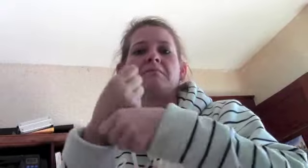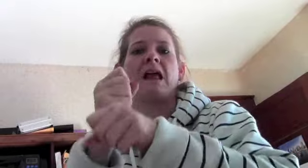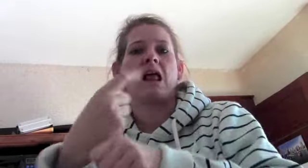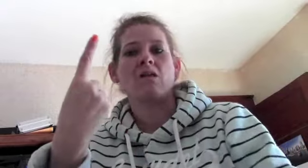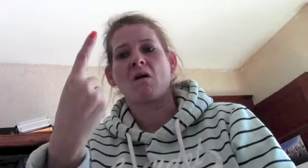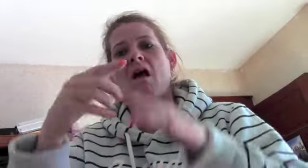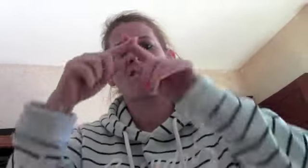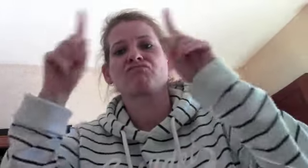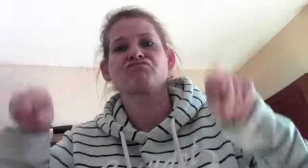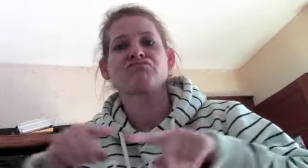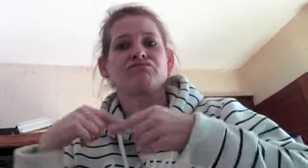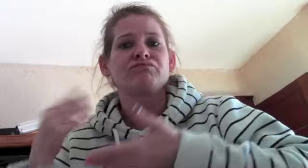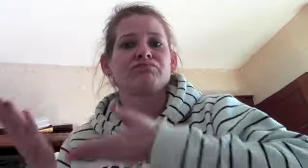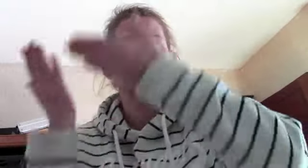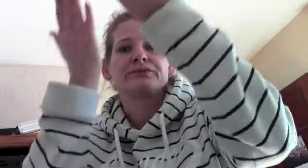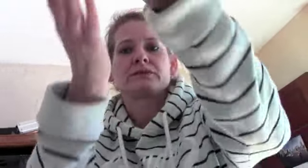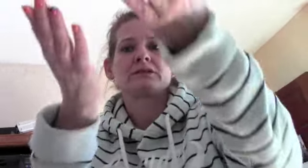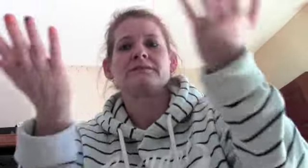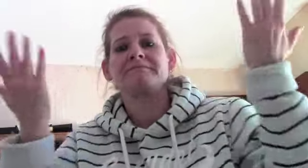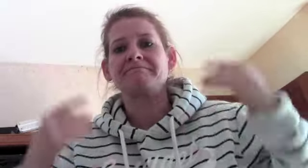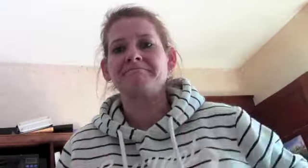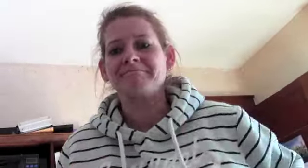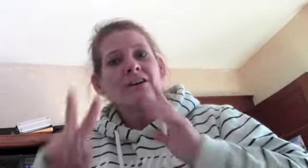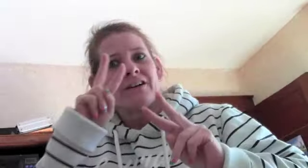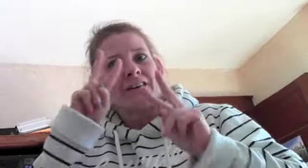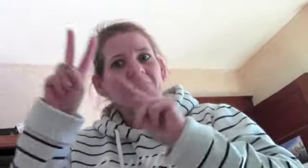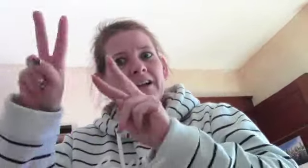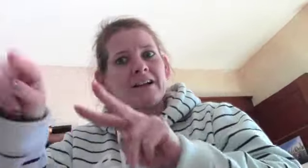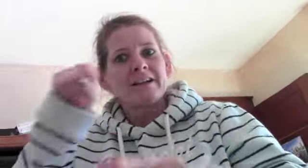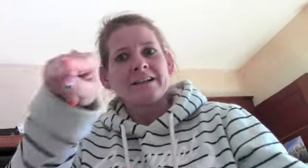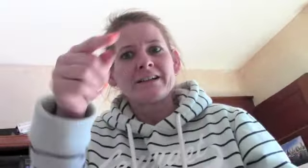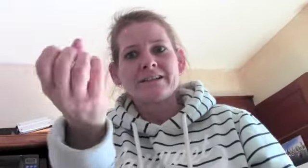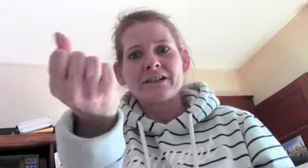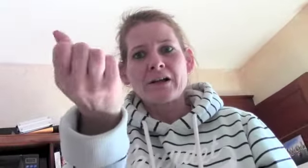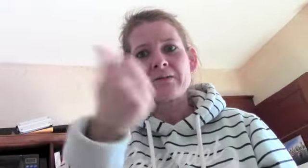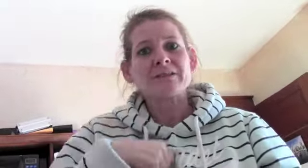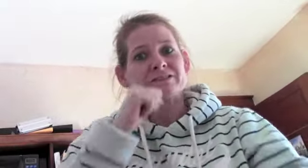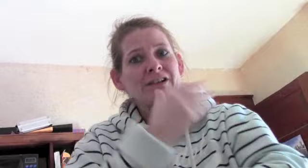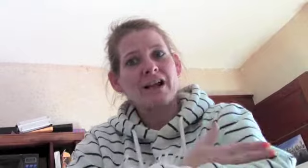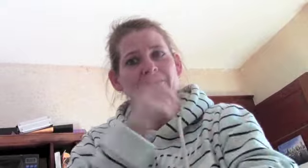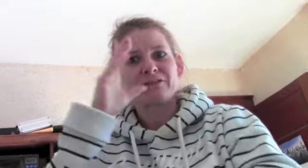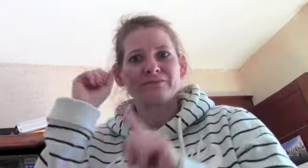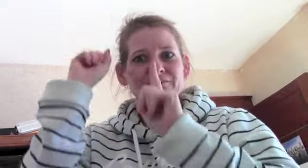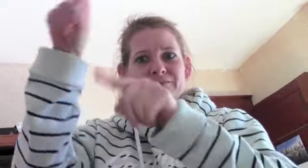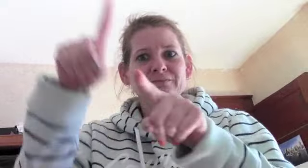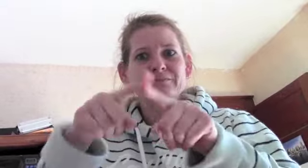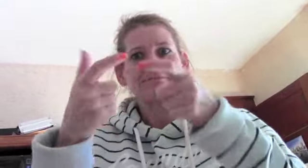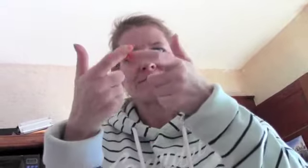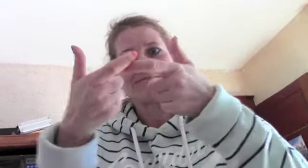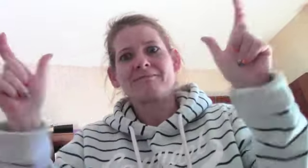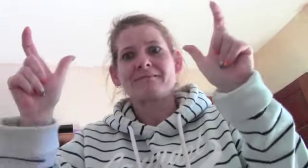Febreze antibacterial. Is that fresh? That's right. No, it is black bread grilled chicken from